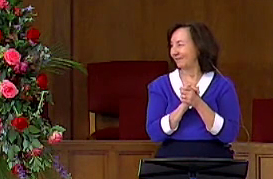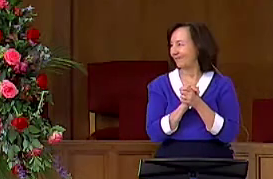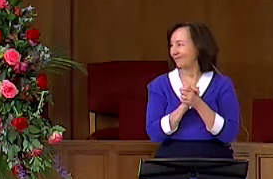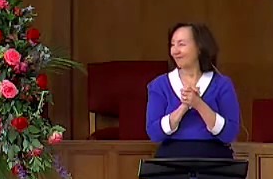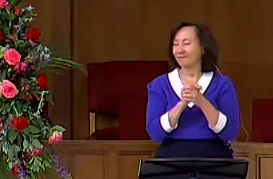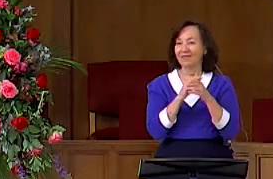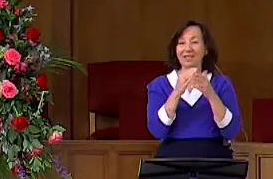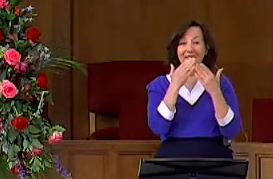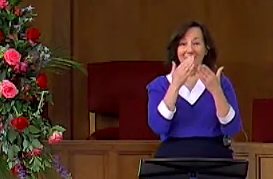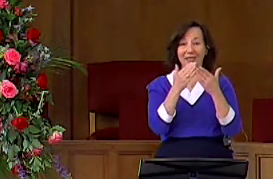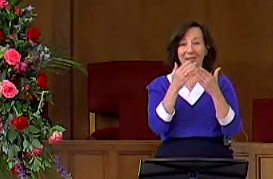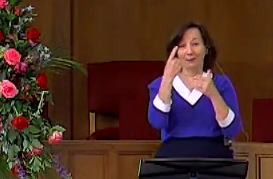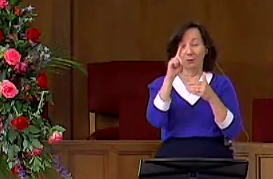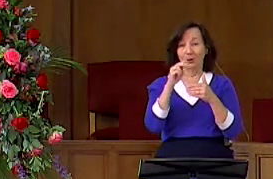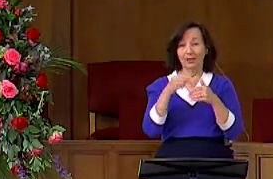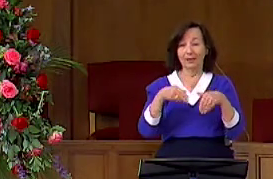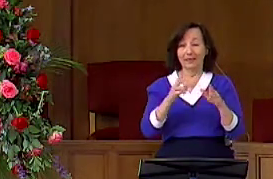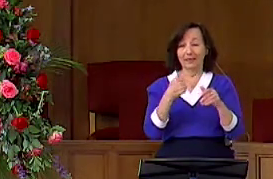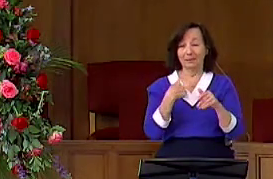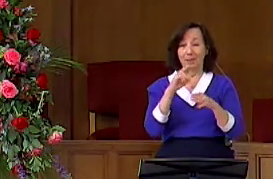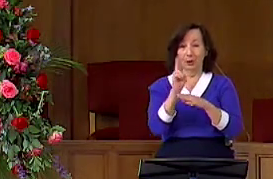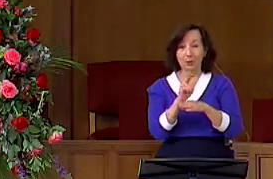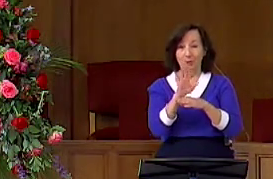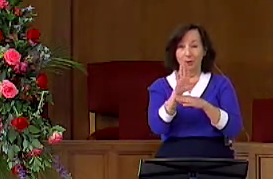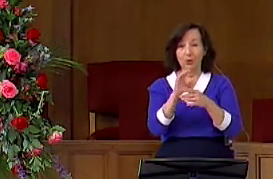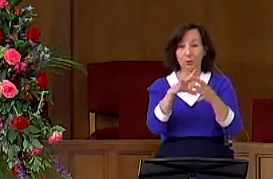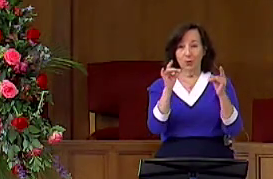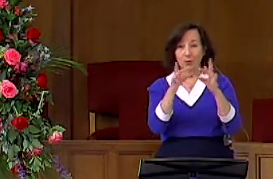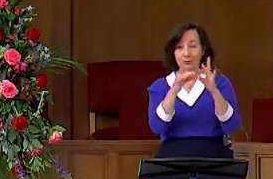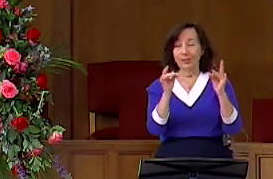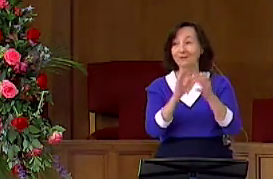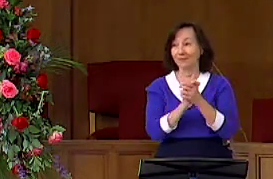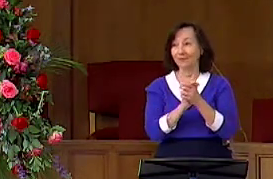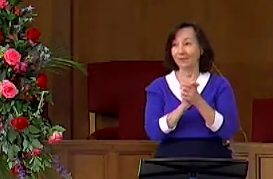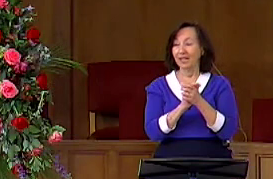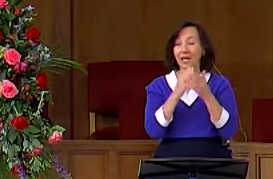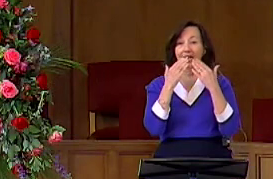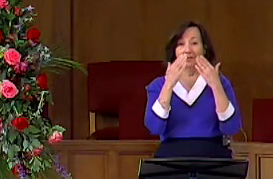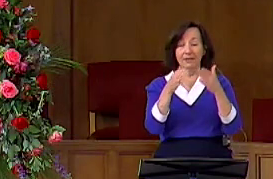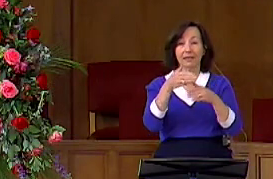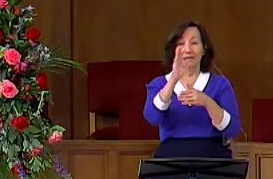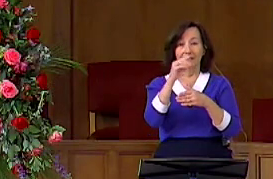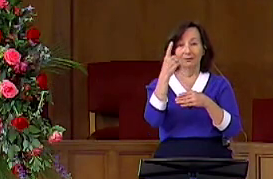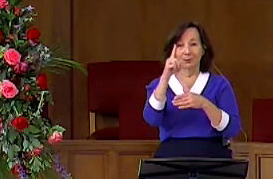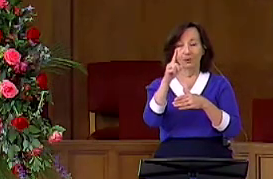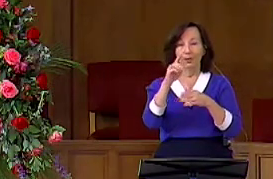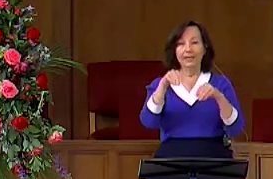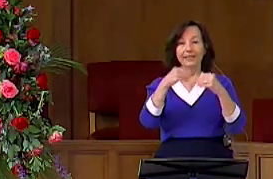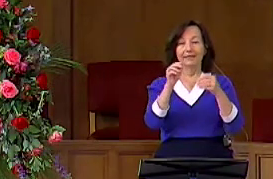use your story. You know, I thank God for giving Zach